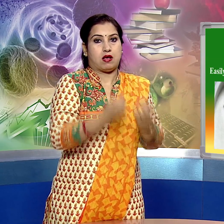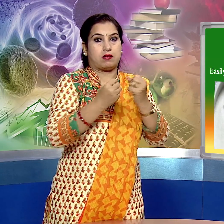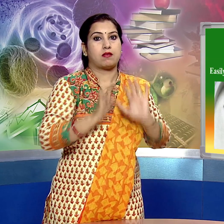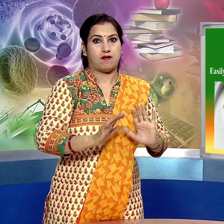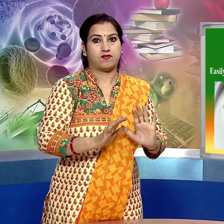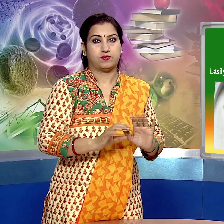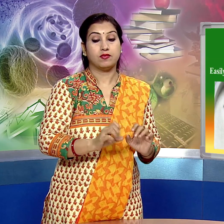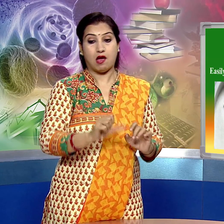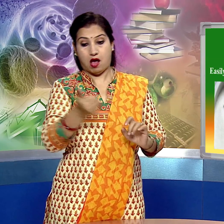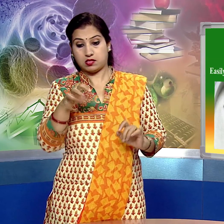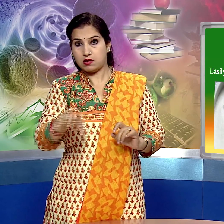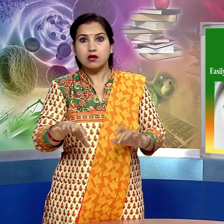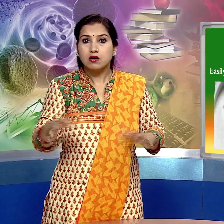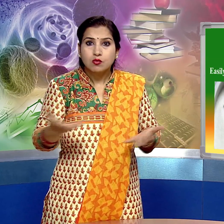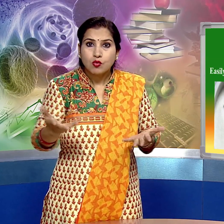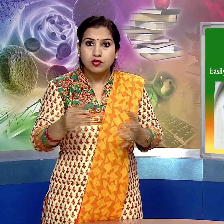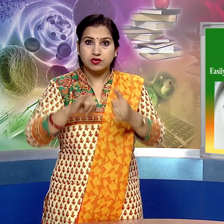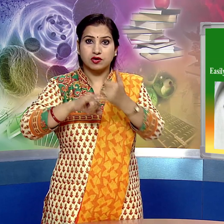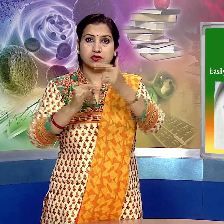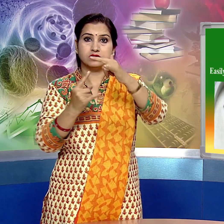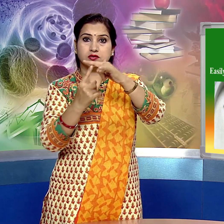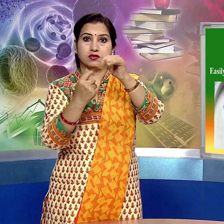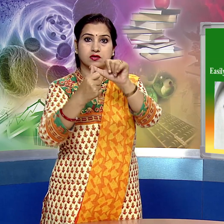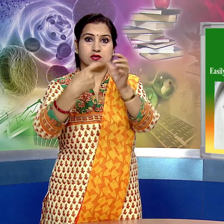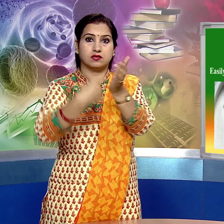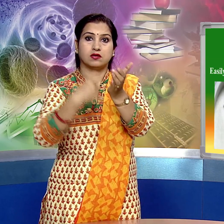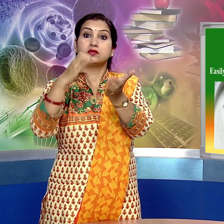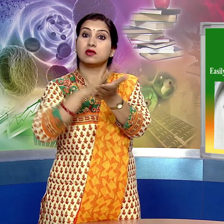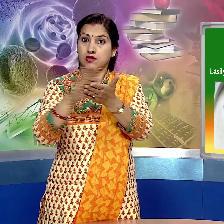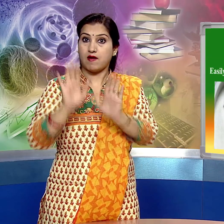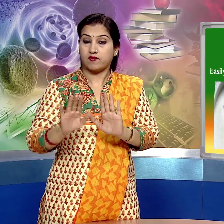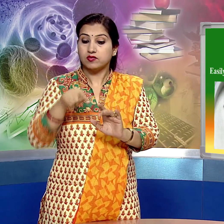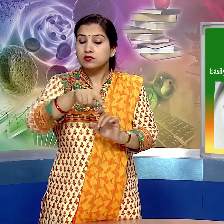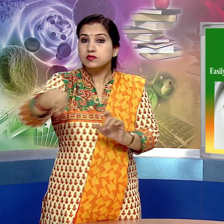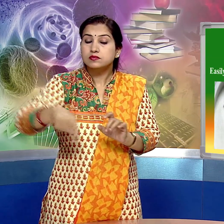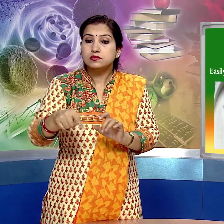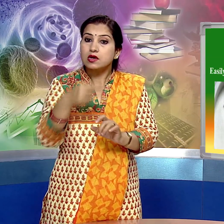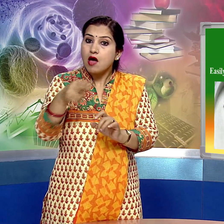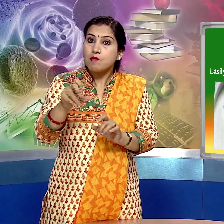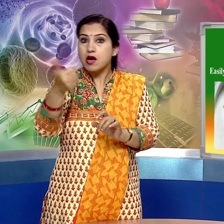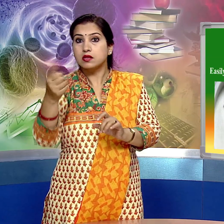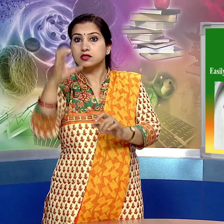The other types are starch. It is also known as complex sugar.